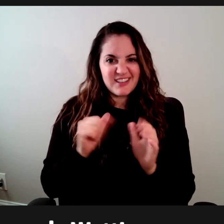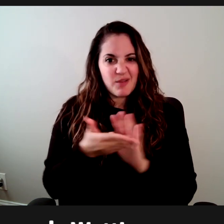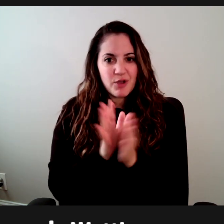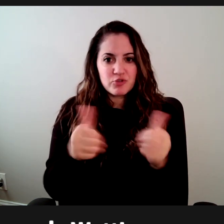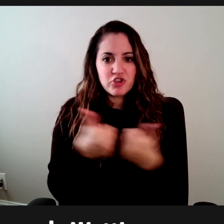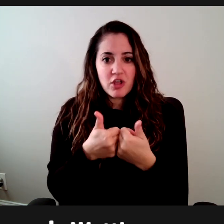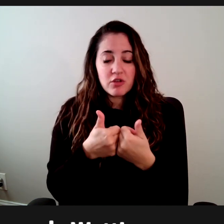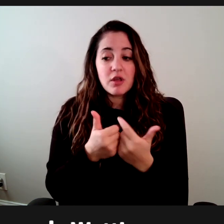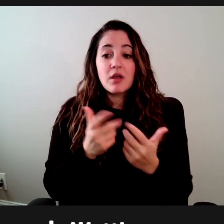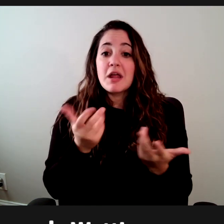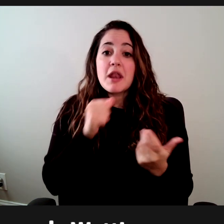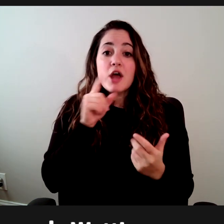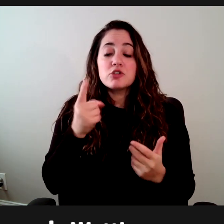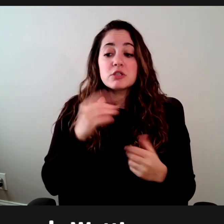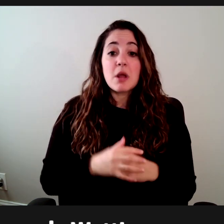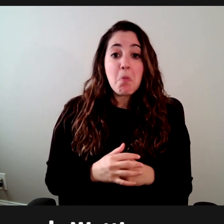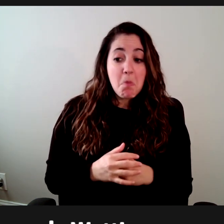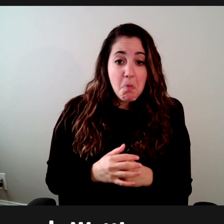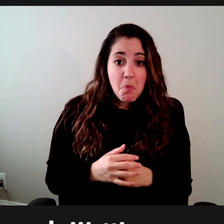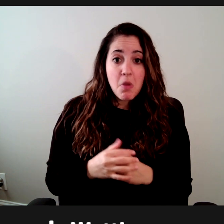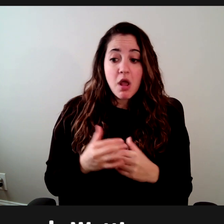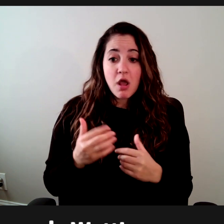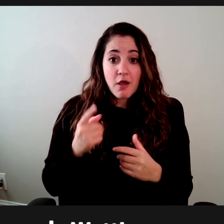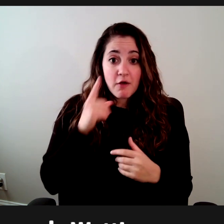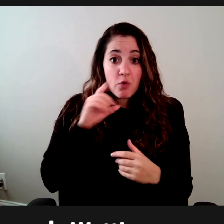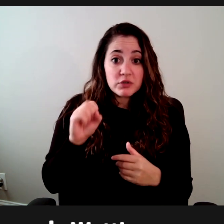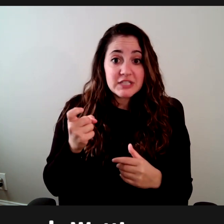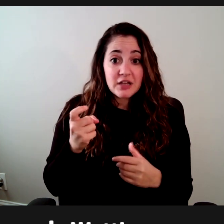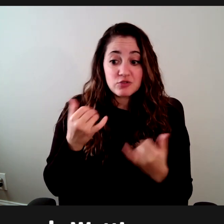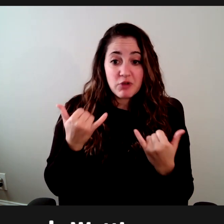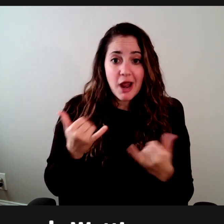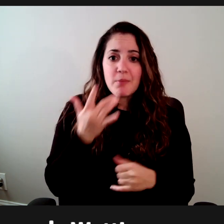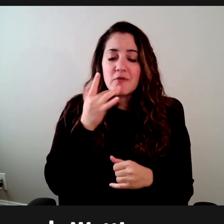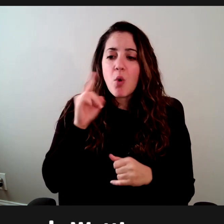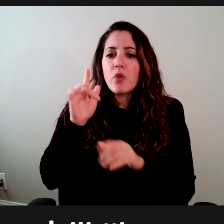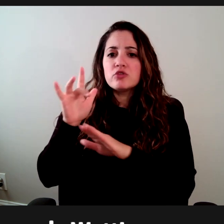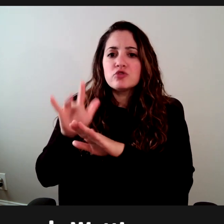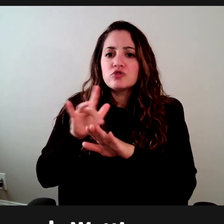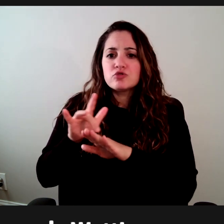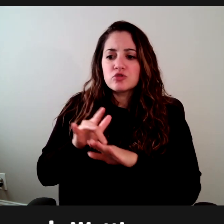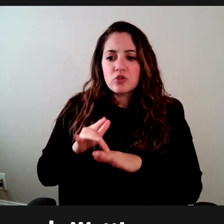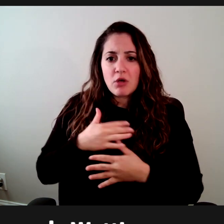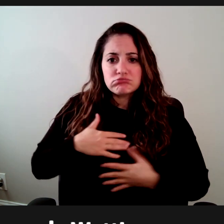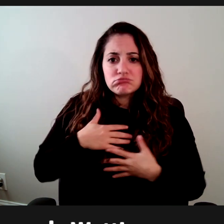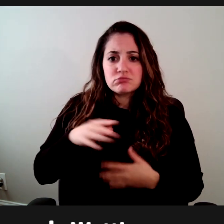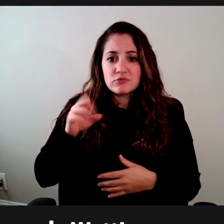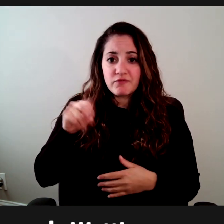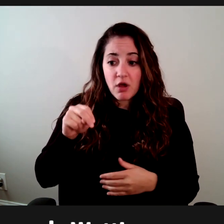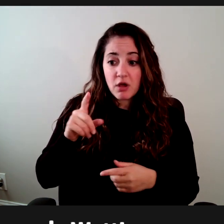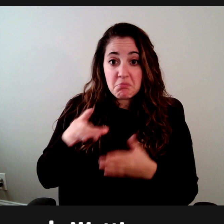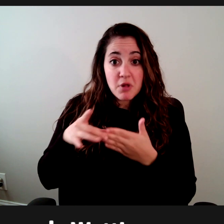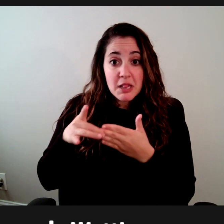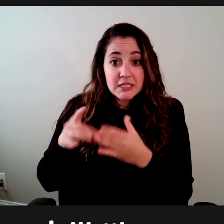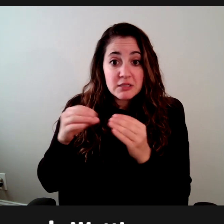it can be so challenging, rather than just coming into like, oh, I want to have some fun and pleasurable touch with you right now. And where that